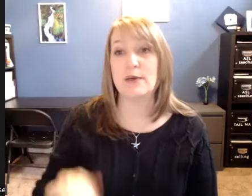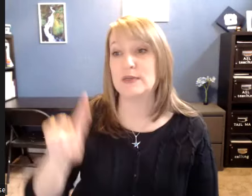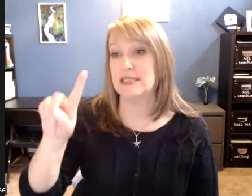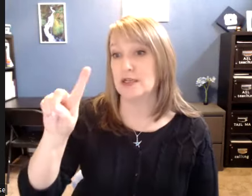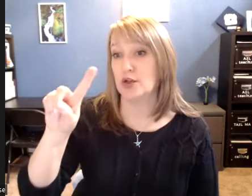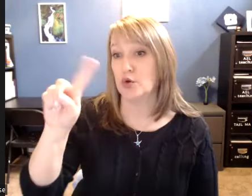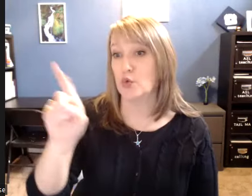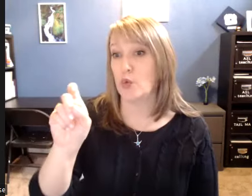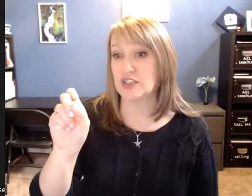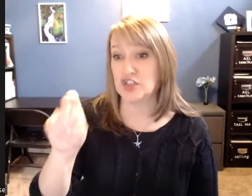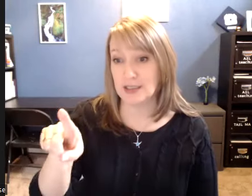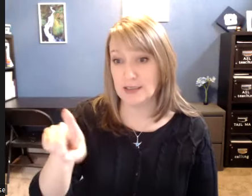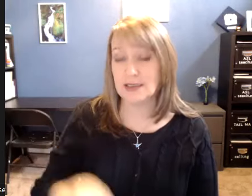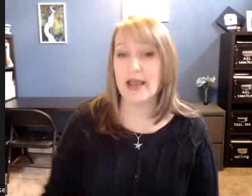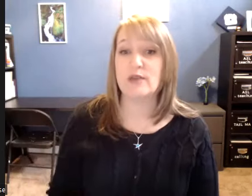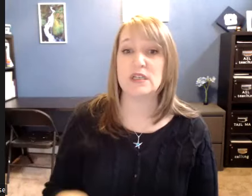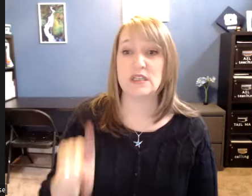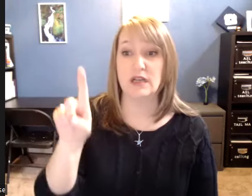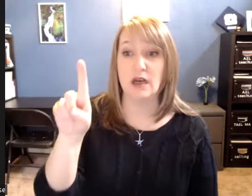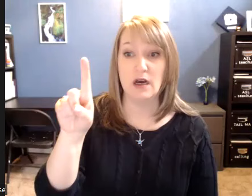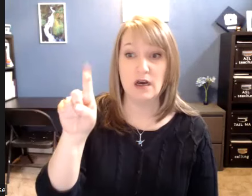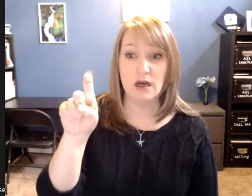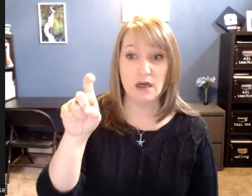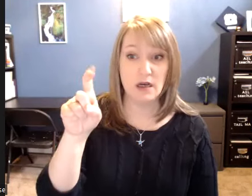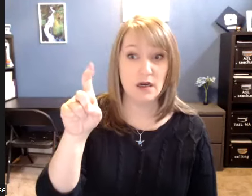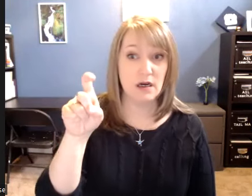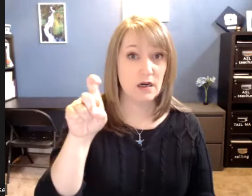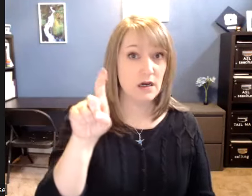we did question, and we did huh?